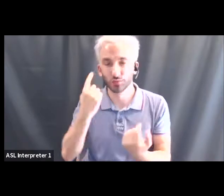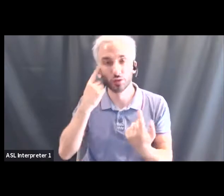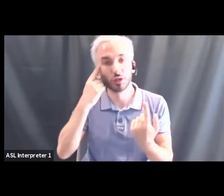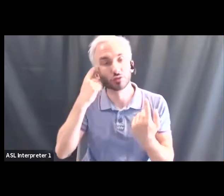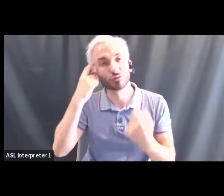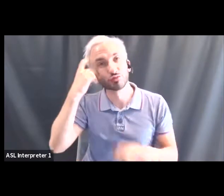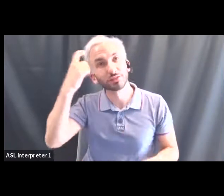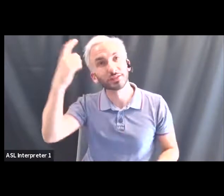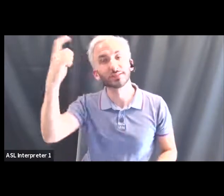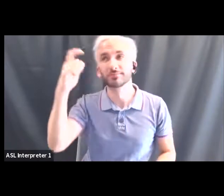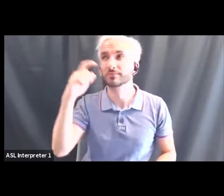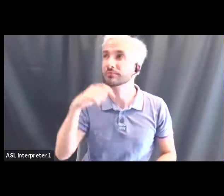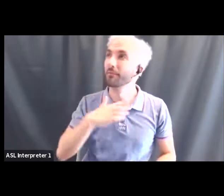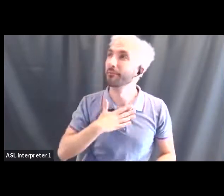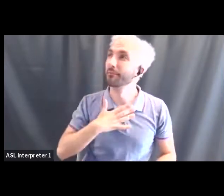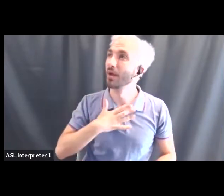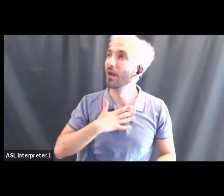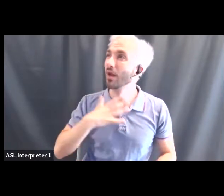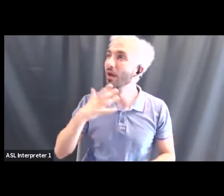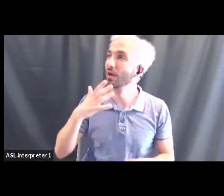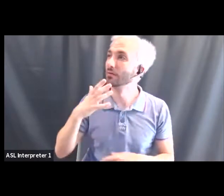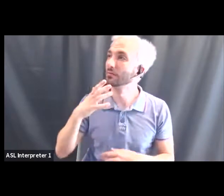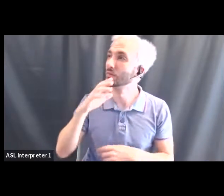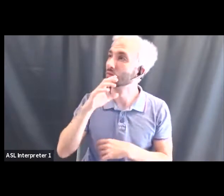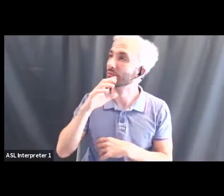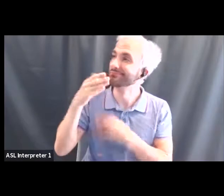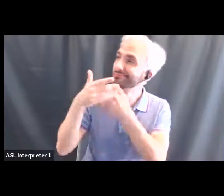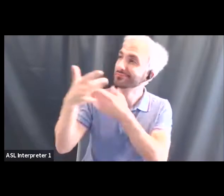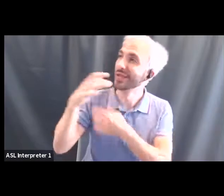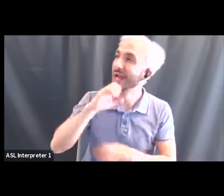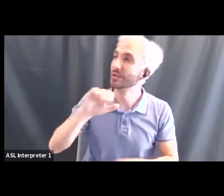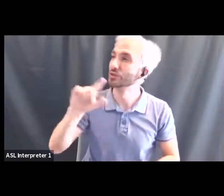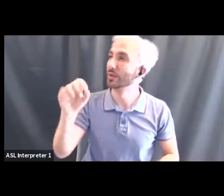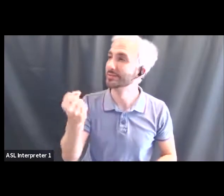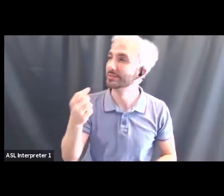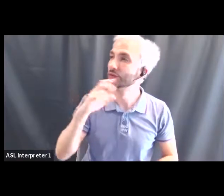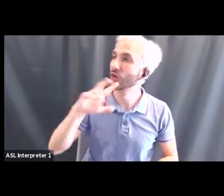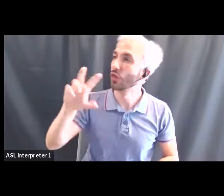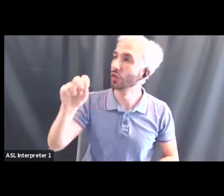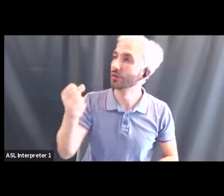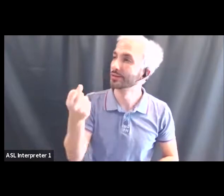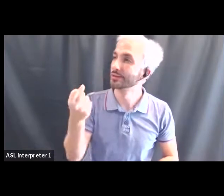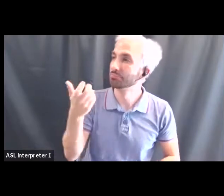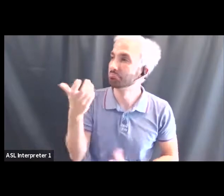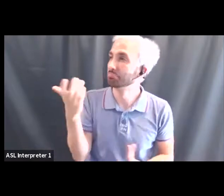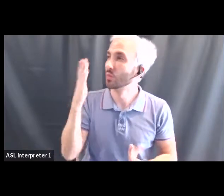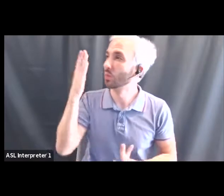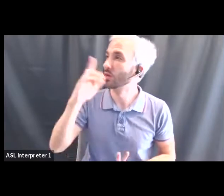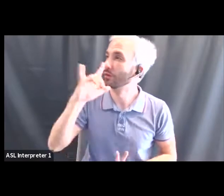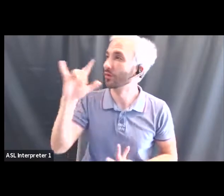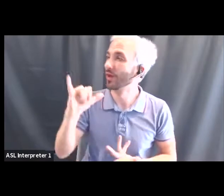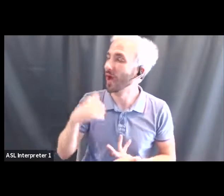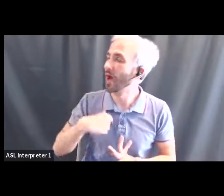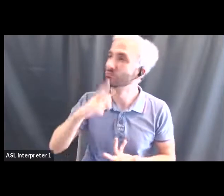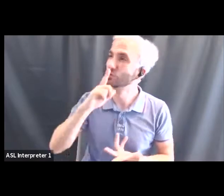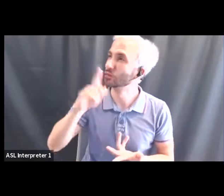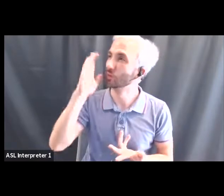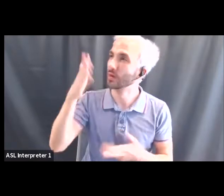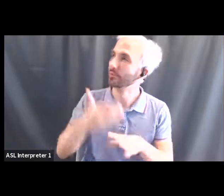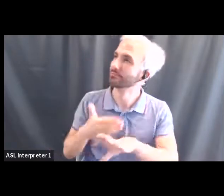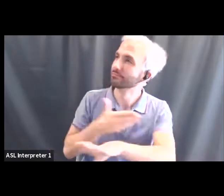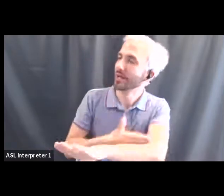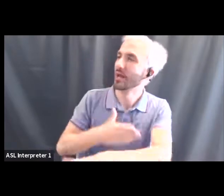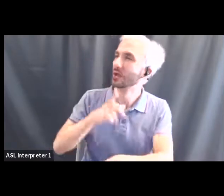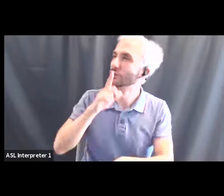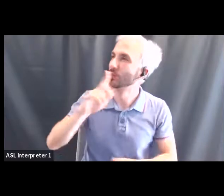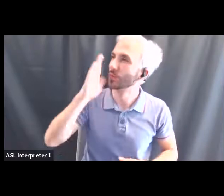look like in my 20s and 30s. I assumed it would only get better, that progress would always march forward, that we would never take